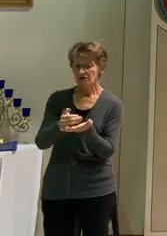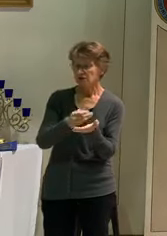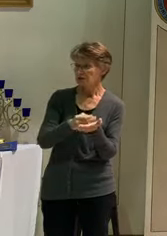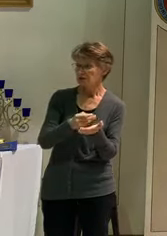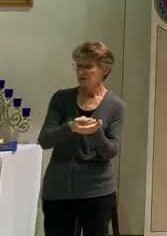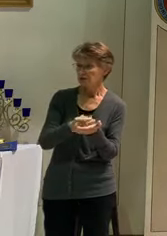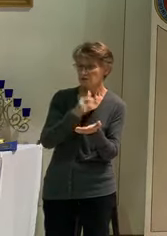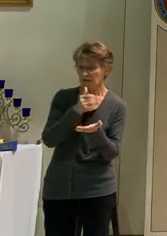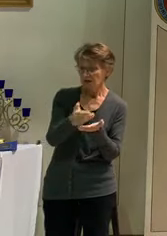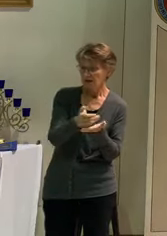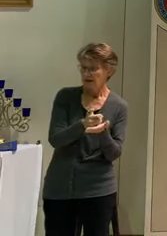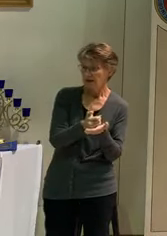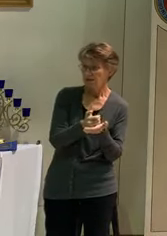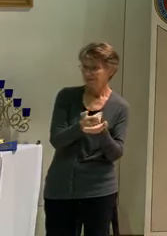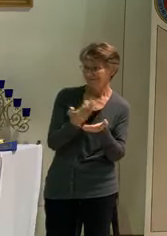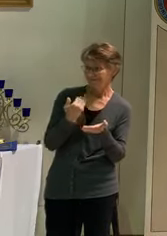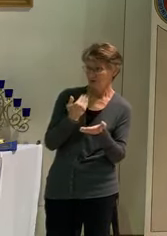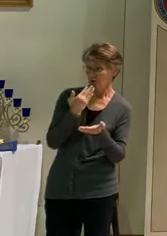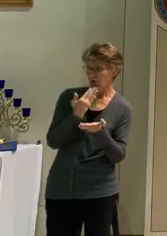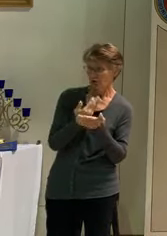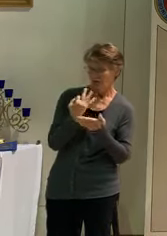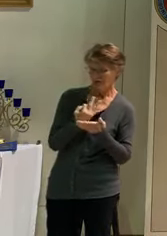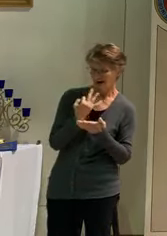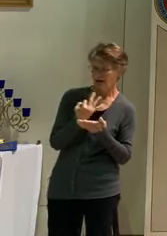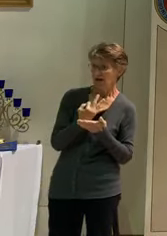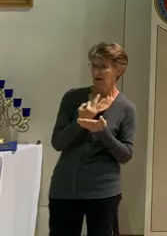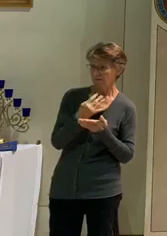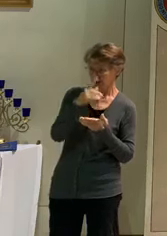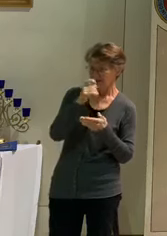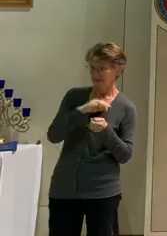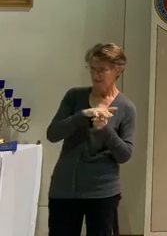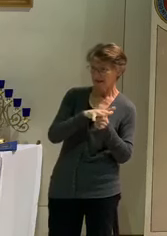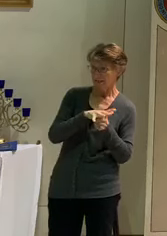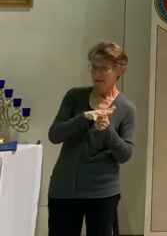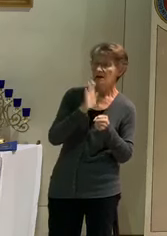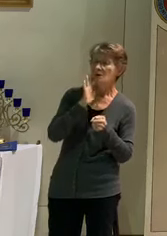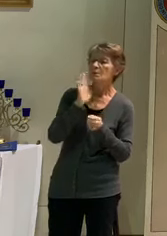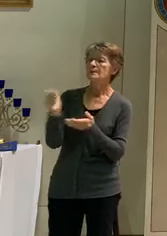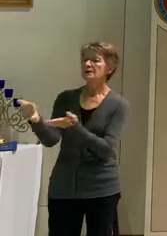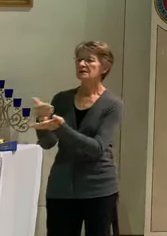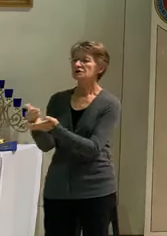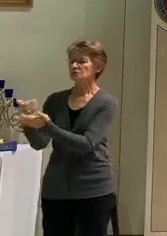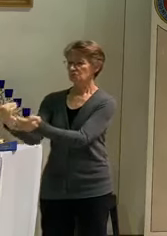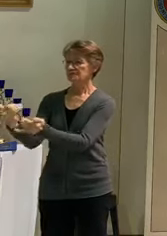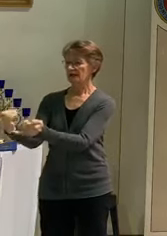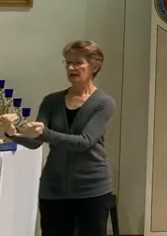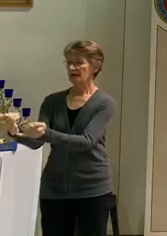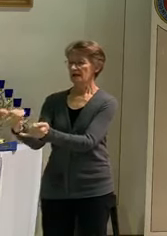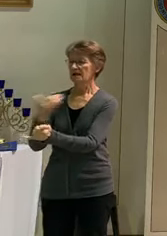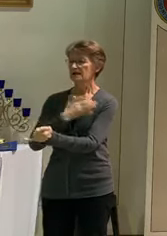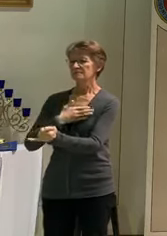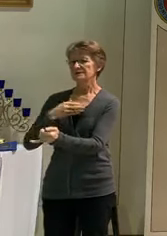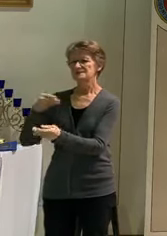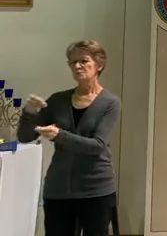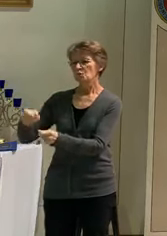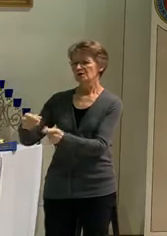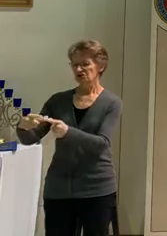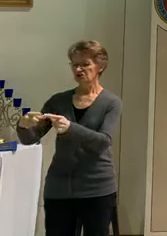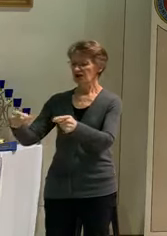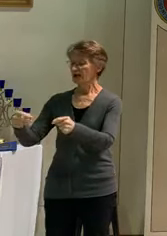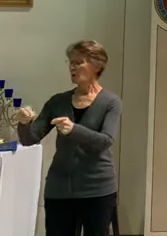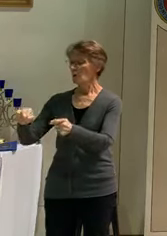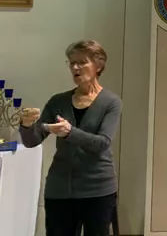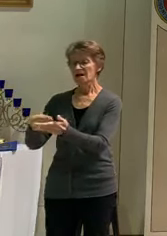take place on Good Friday due to the pandemic will be taken up today. Please put check or cash in